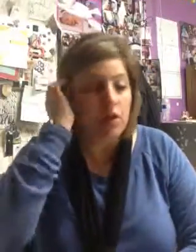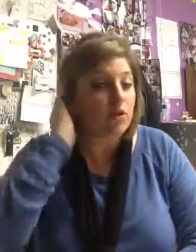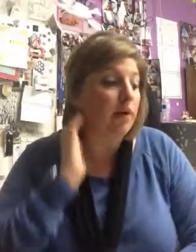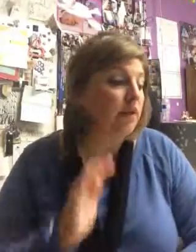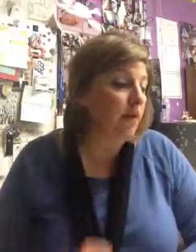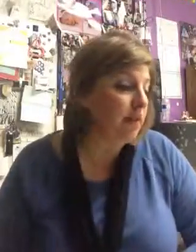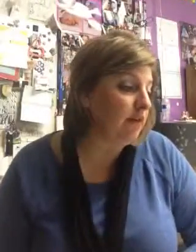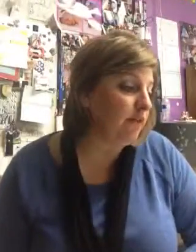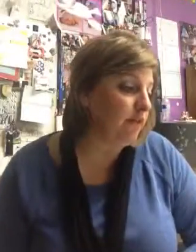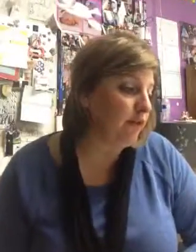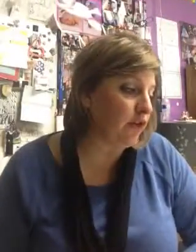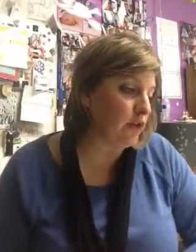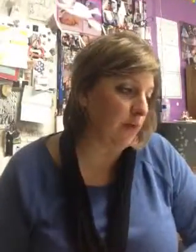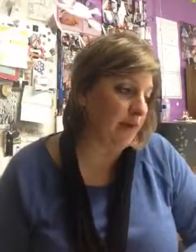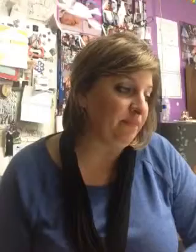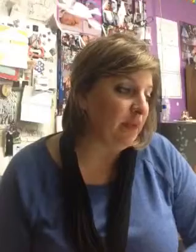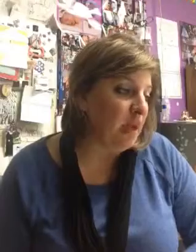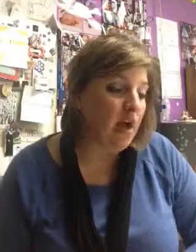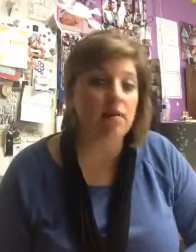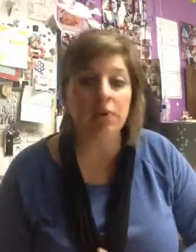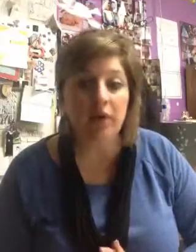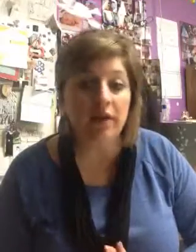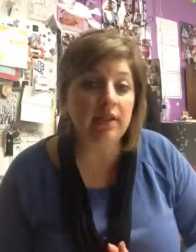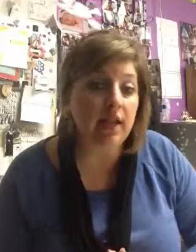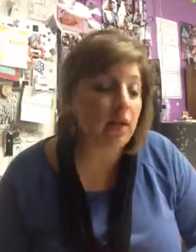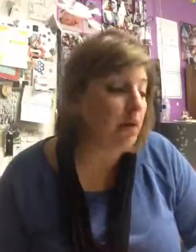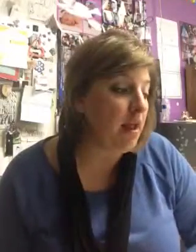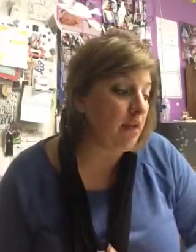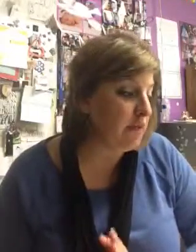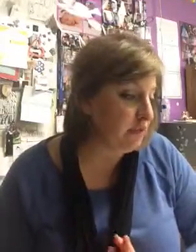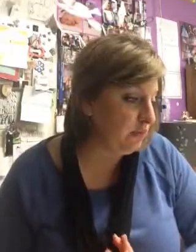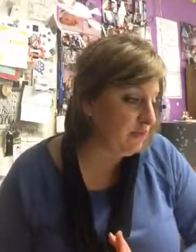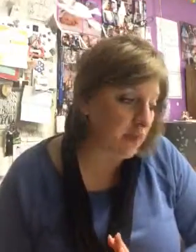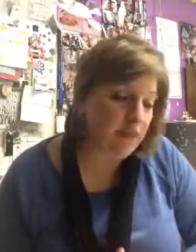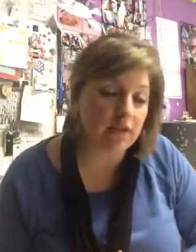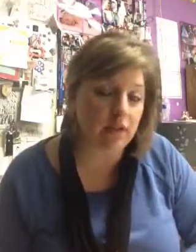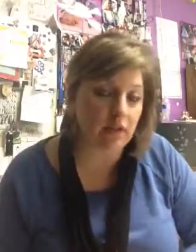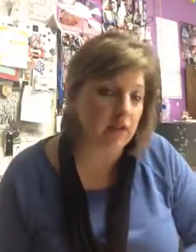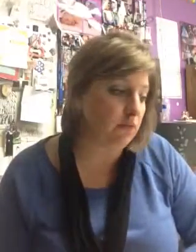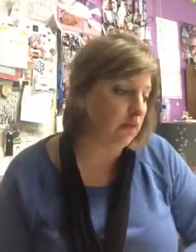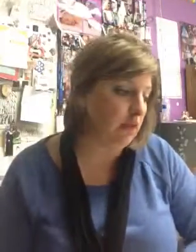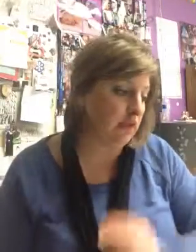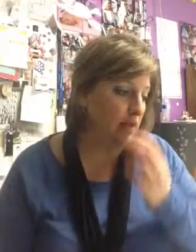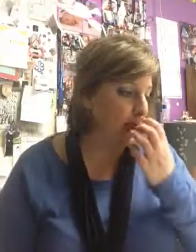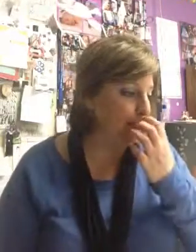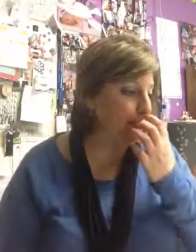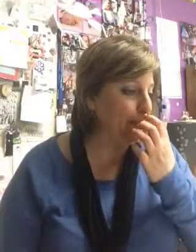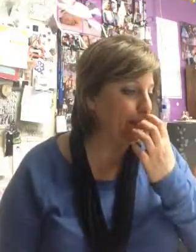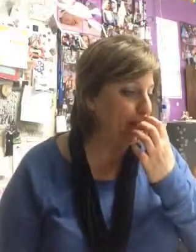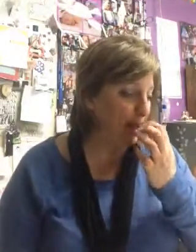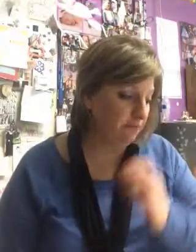so we're going to start with the first one. We are setting, and this we've done these